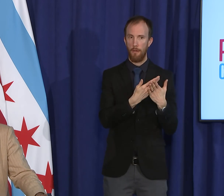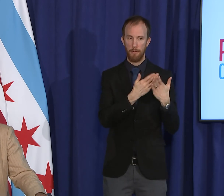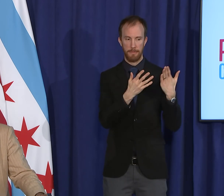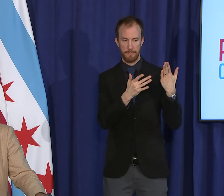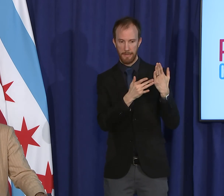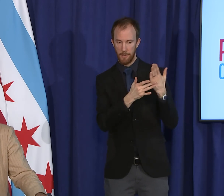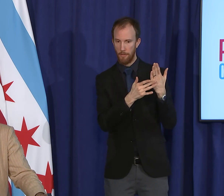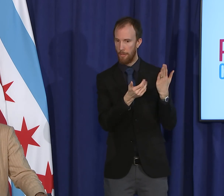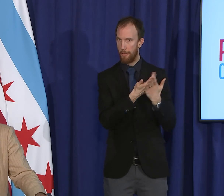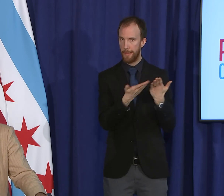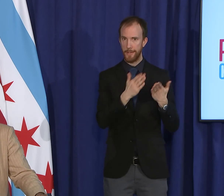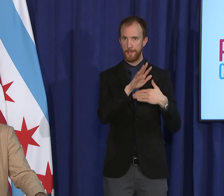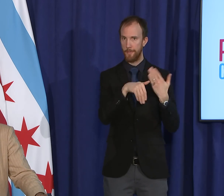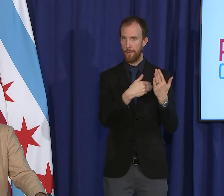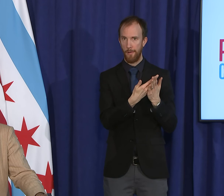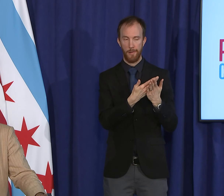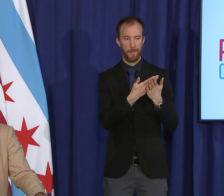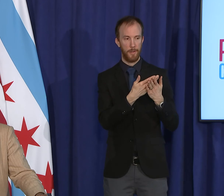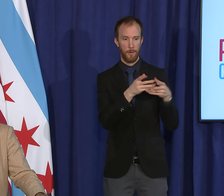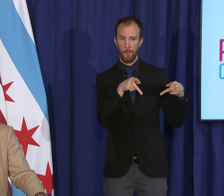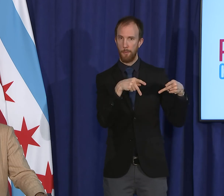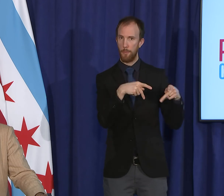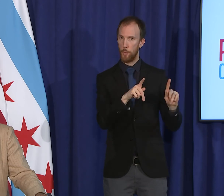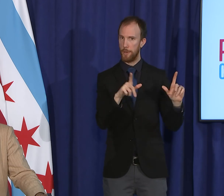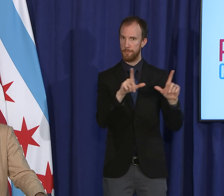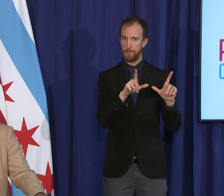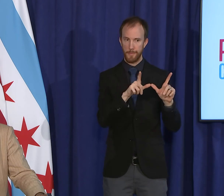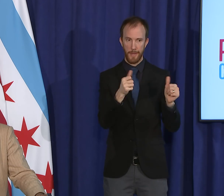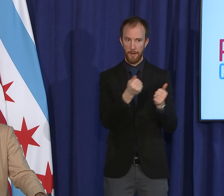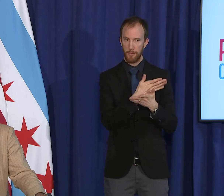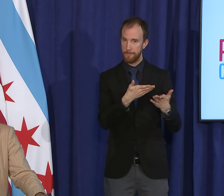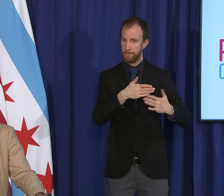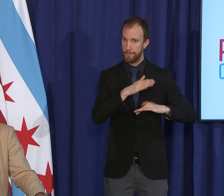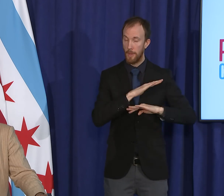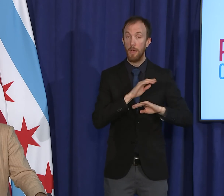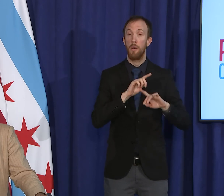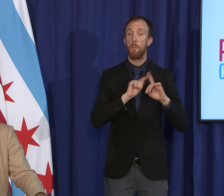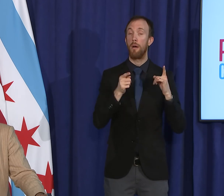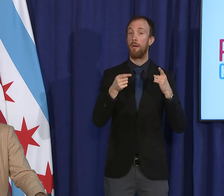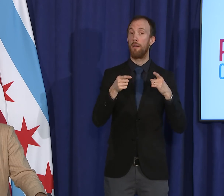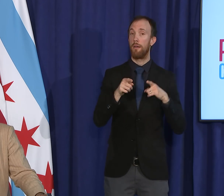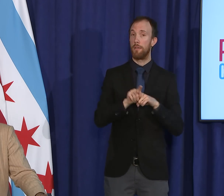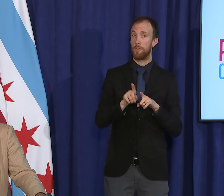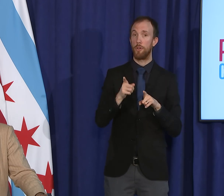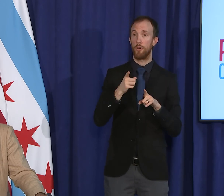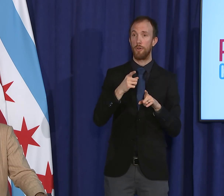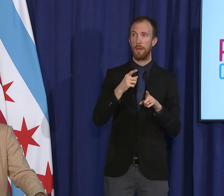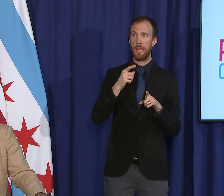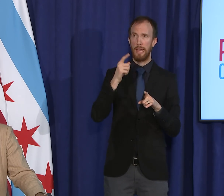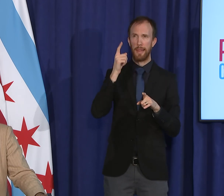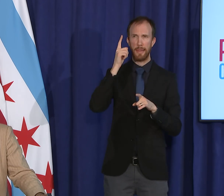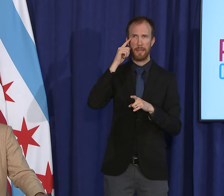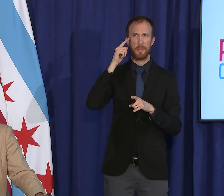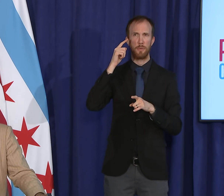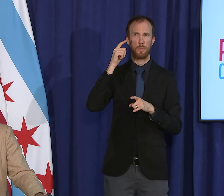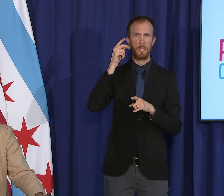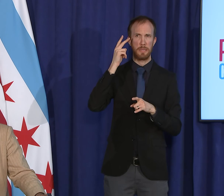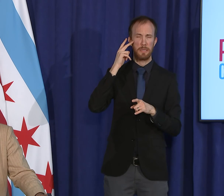permit application have actually been met, in addition to literally, I think, the thousands